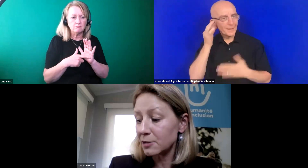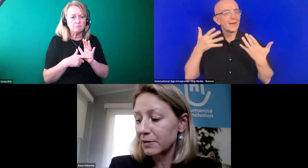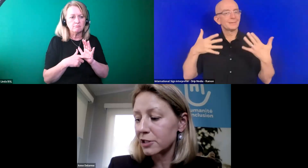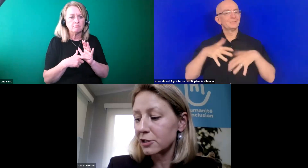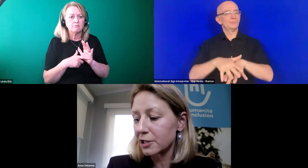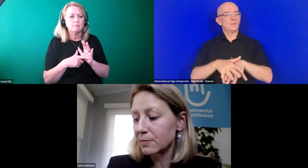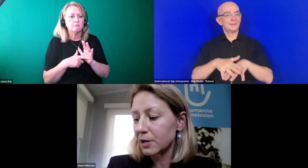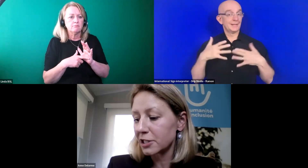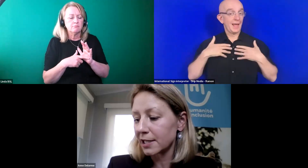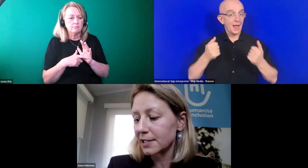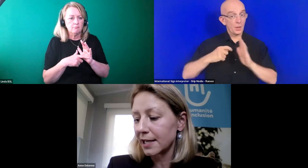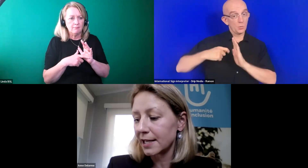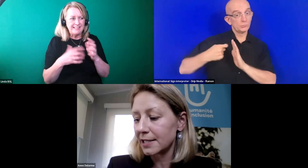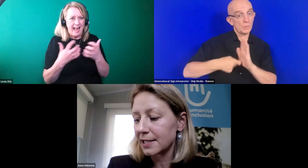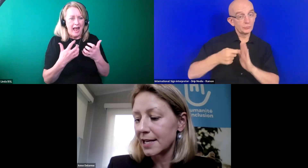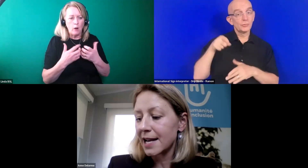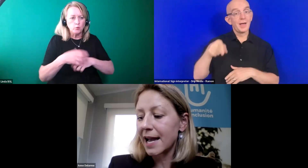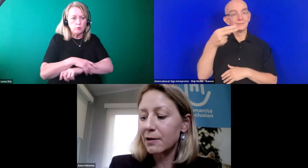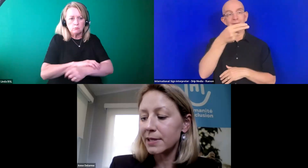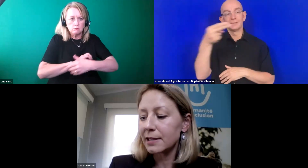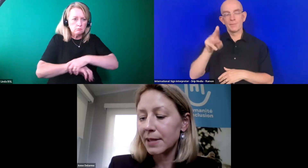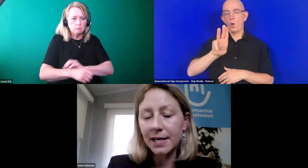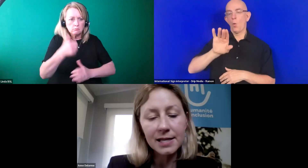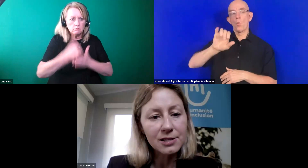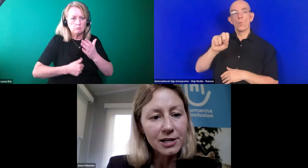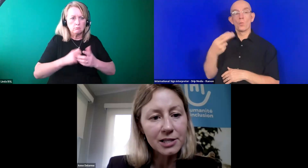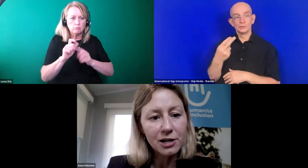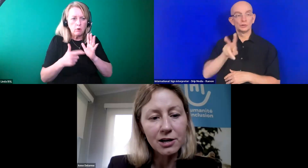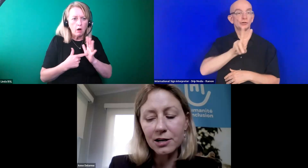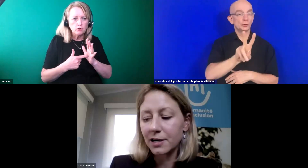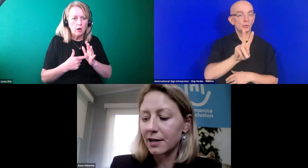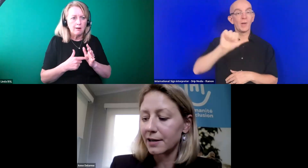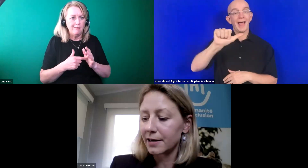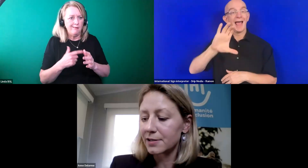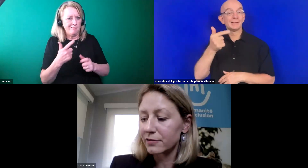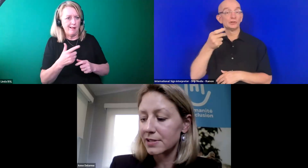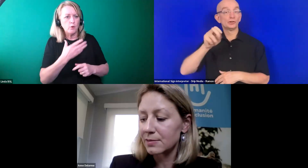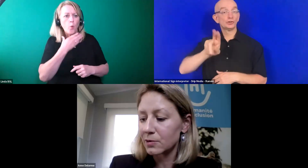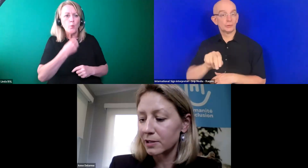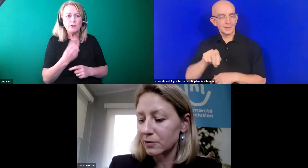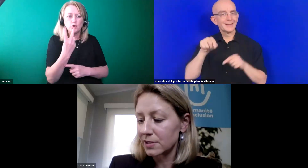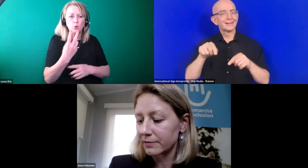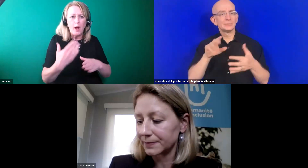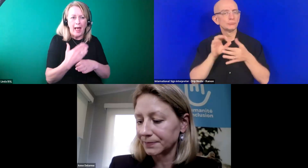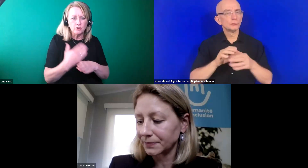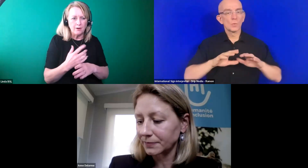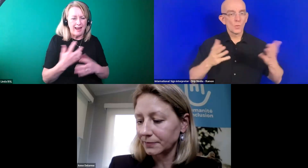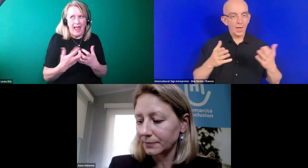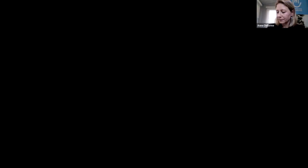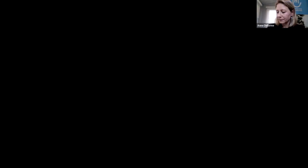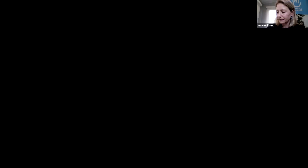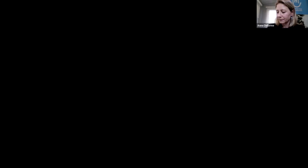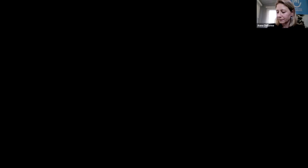the management of WISH2ACTION project and how we can make SRHR services more inclusive.